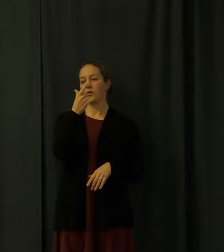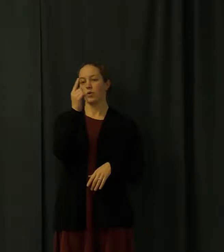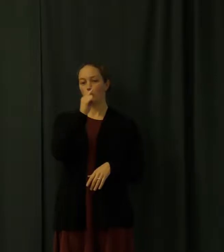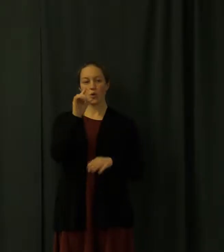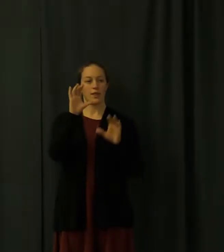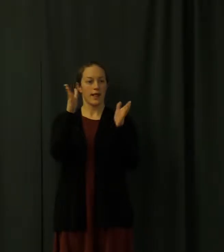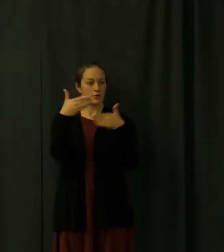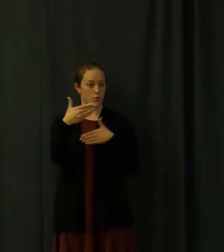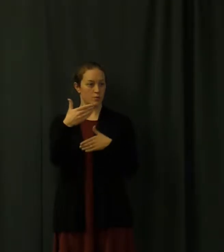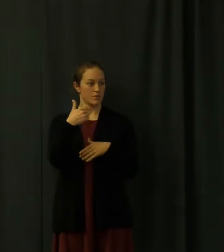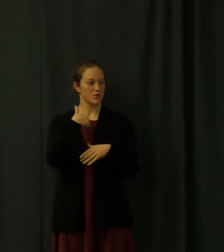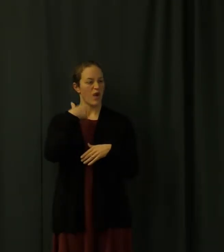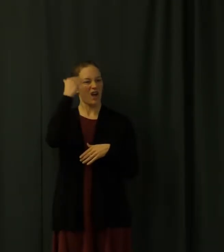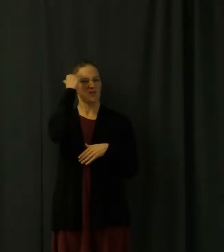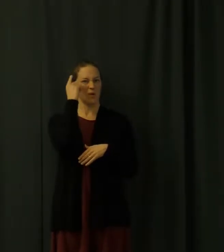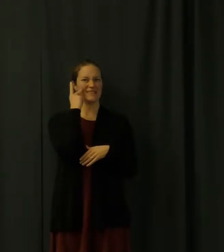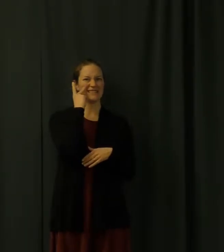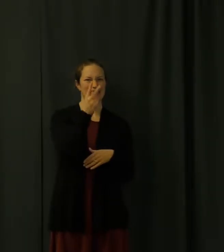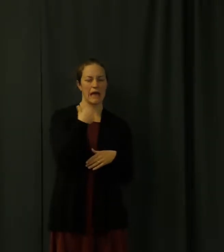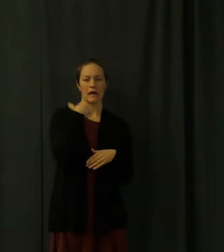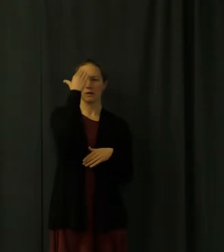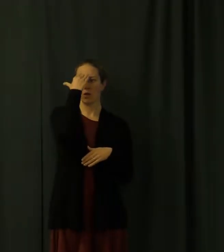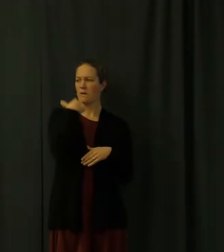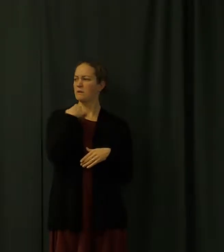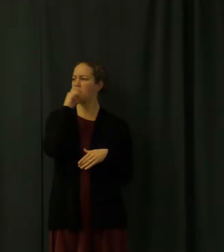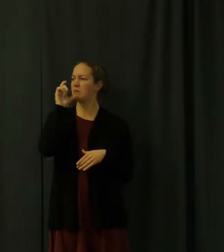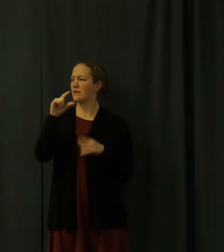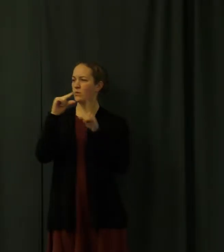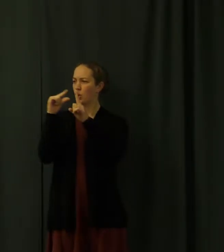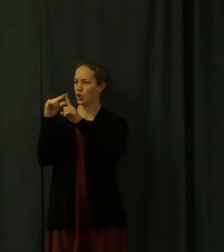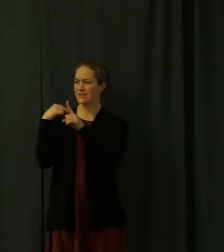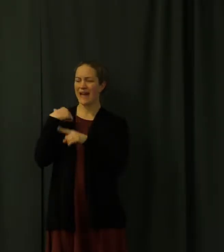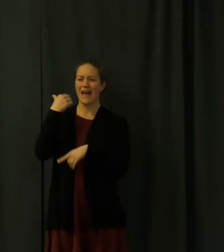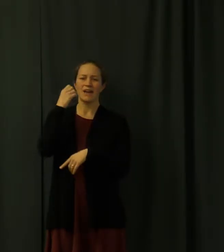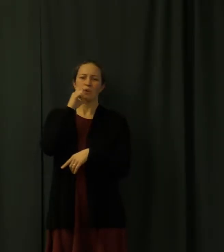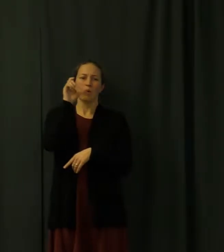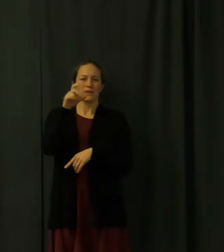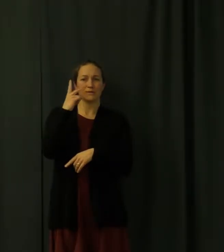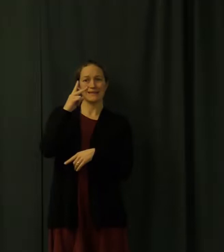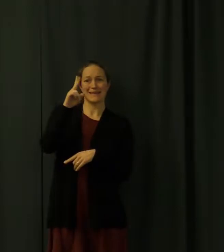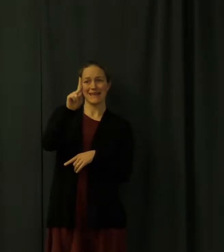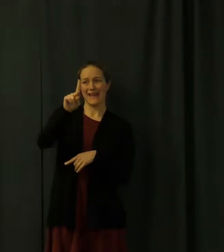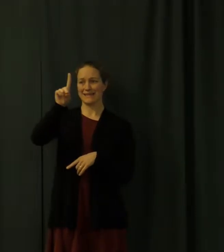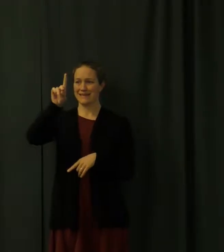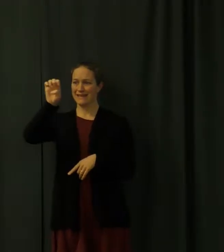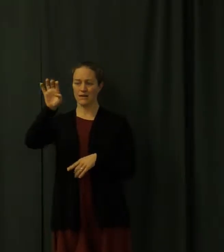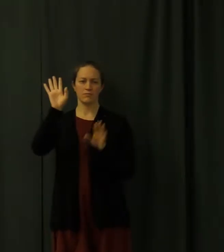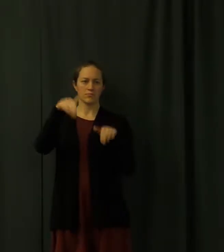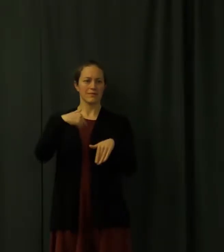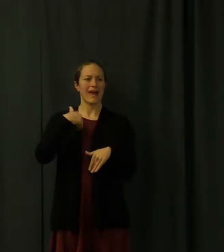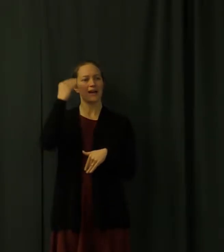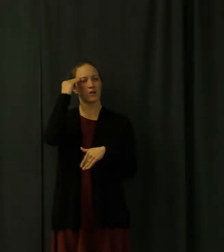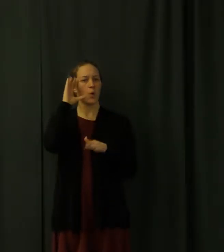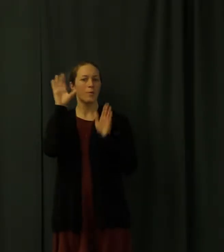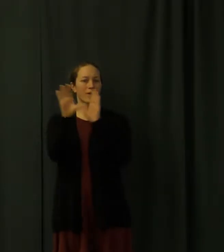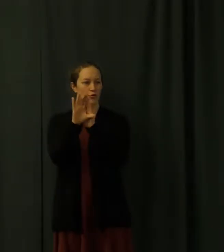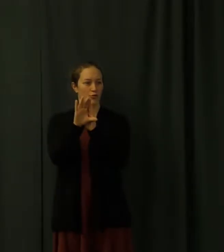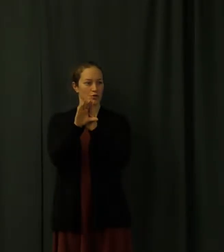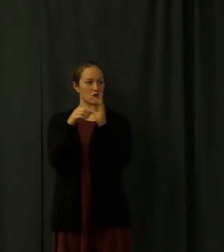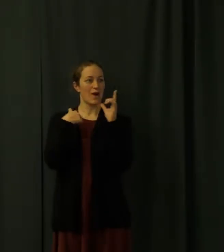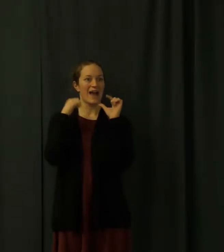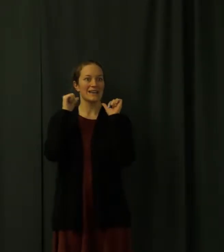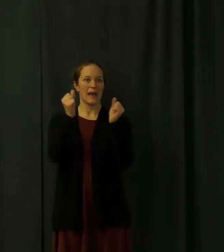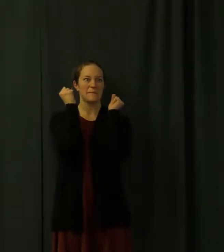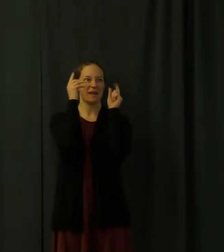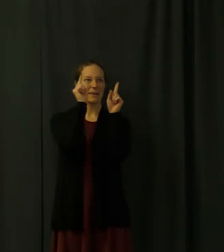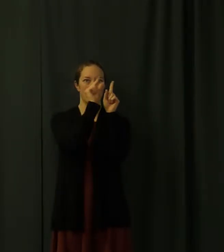by sight, so why do I need the words? I don't need the words to tell me this is the KDE website. I know their logo. So now I can just fit more things. Okay? So that's